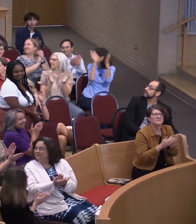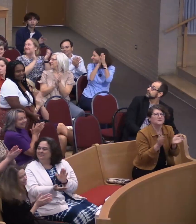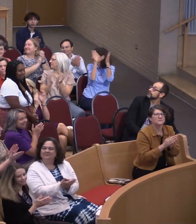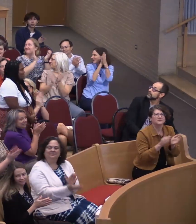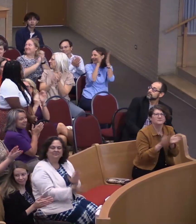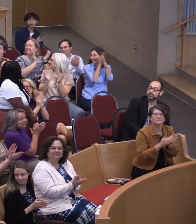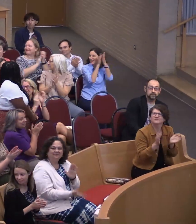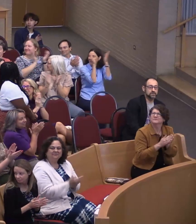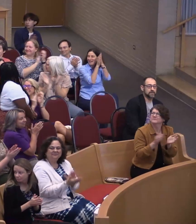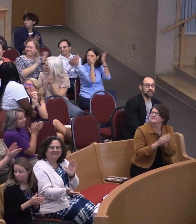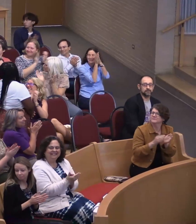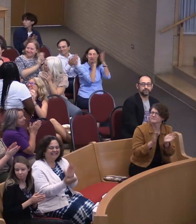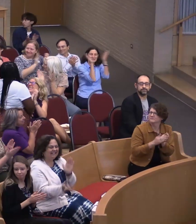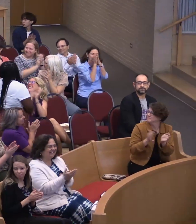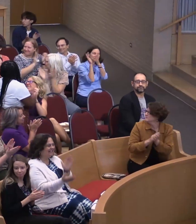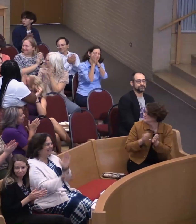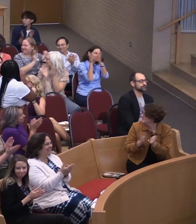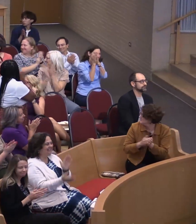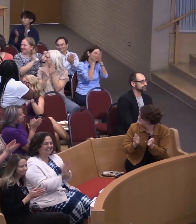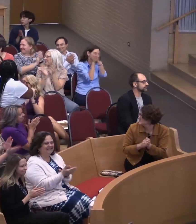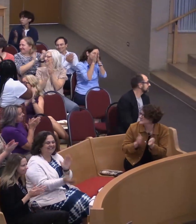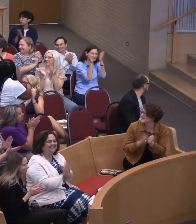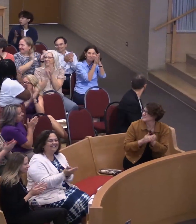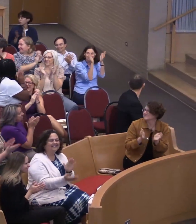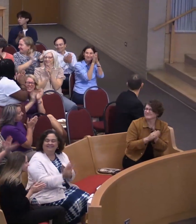Caleb and Bonyue, wherever you are.